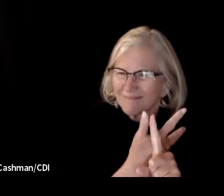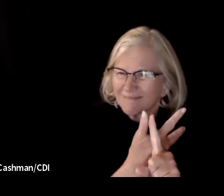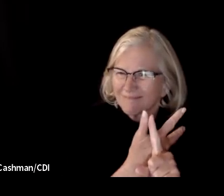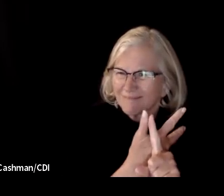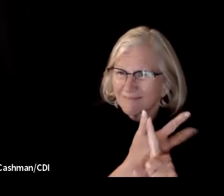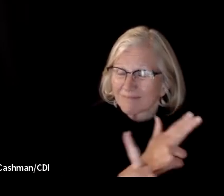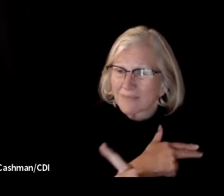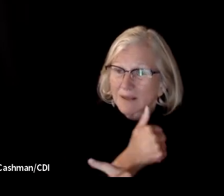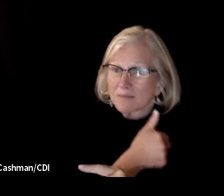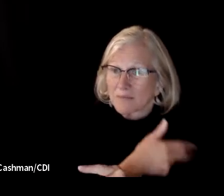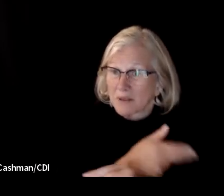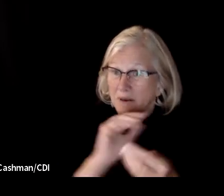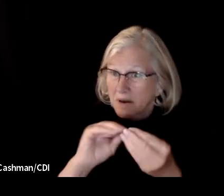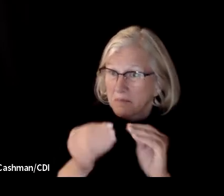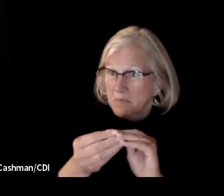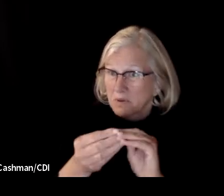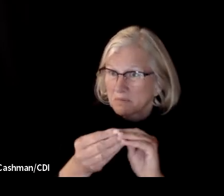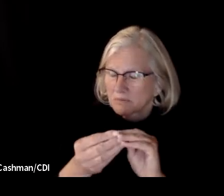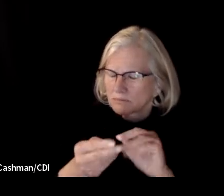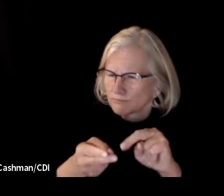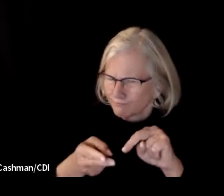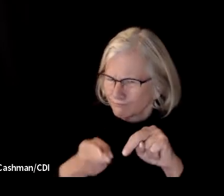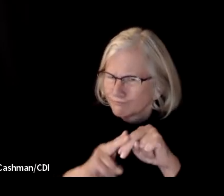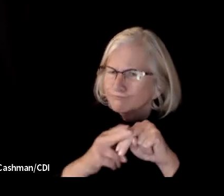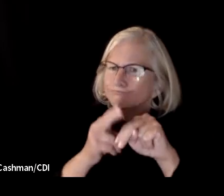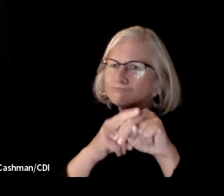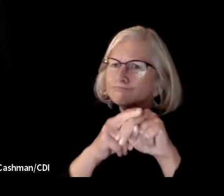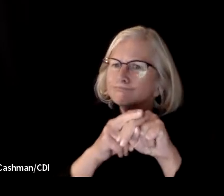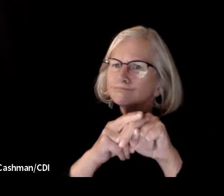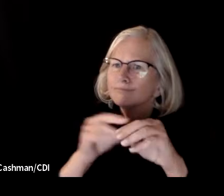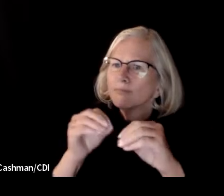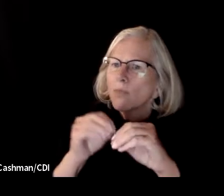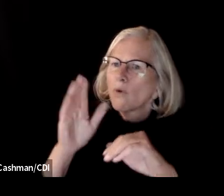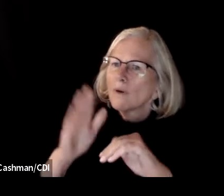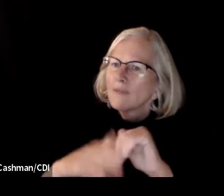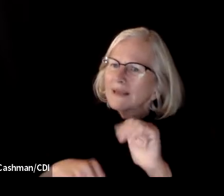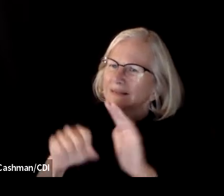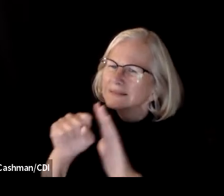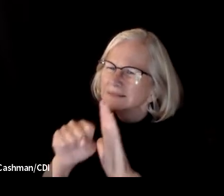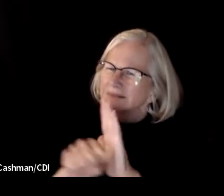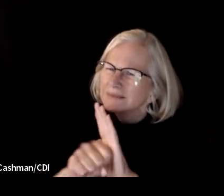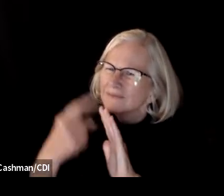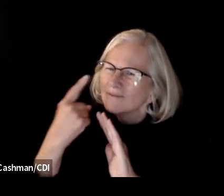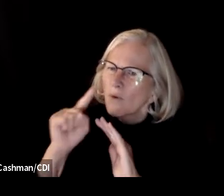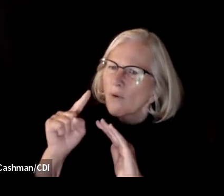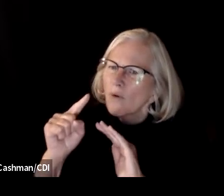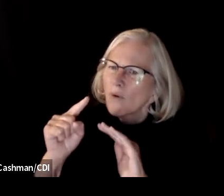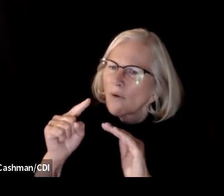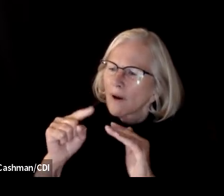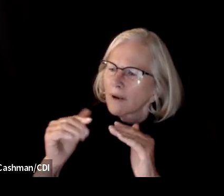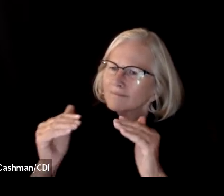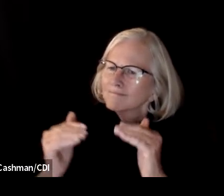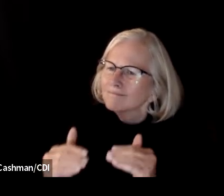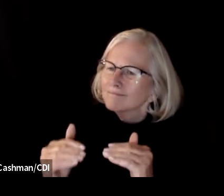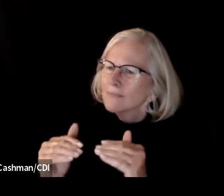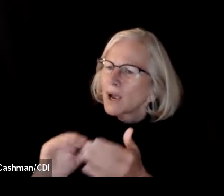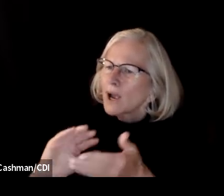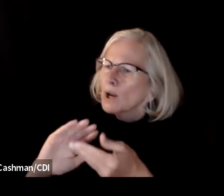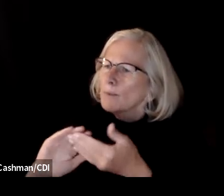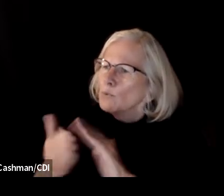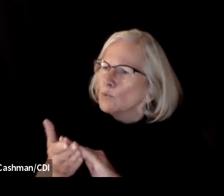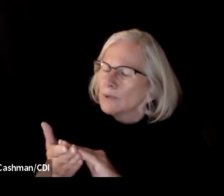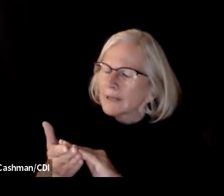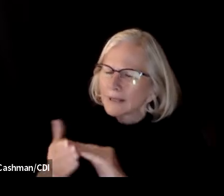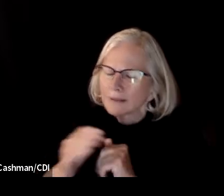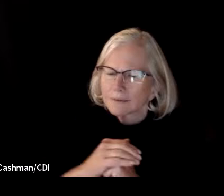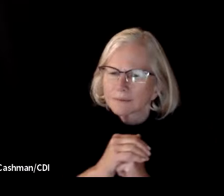the statewide trend. In the first quartile of SVI zip codes, hospital admissions